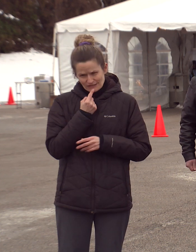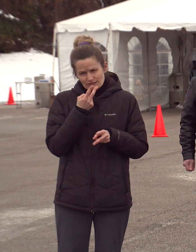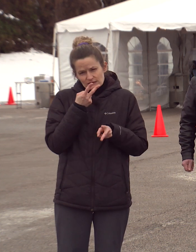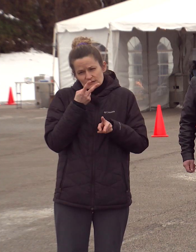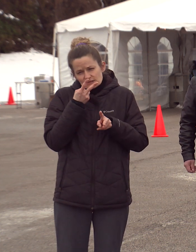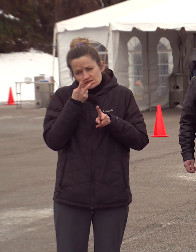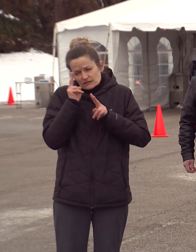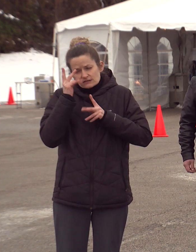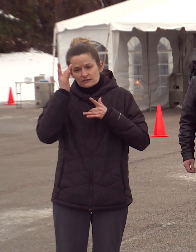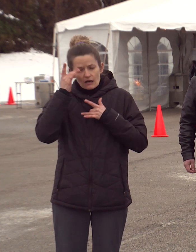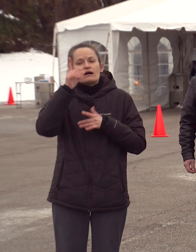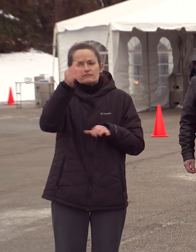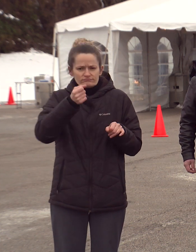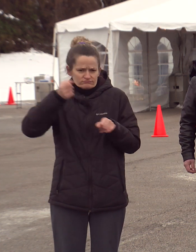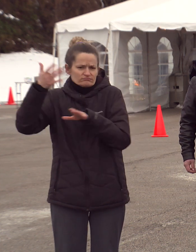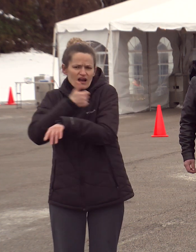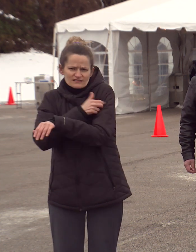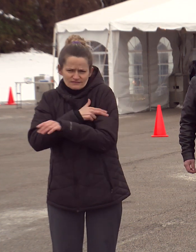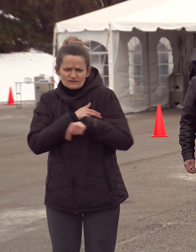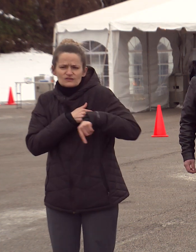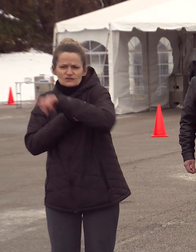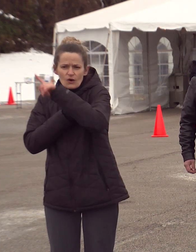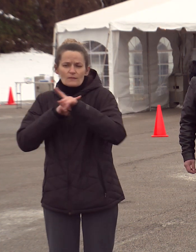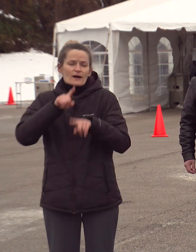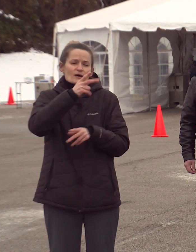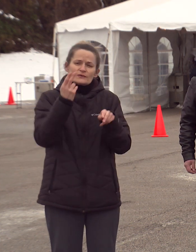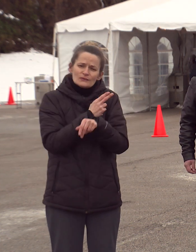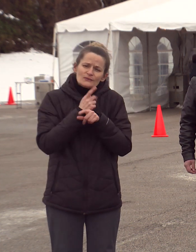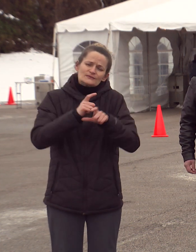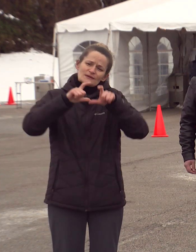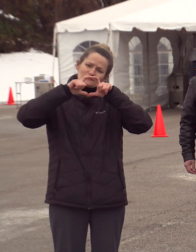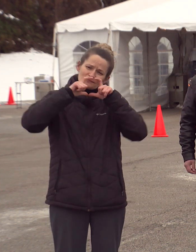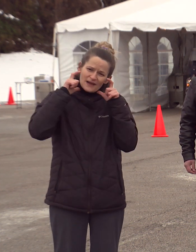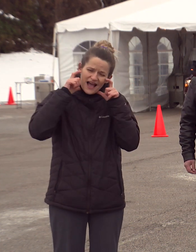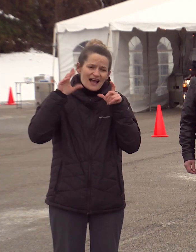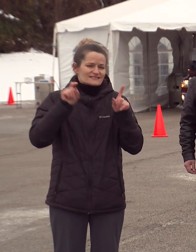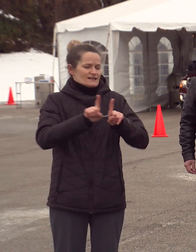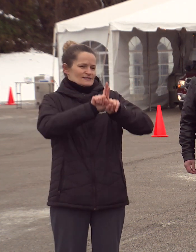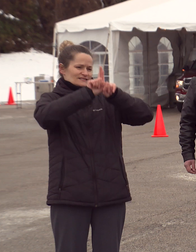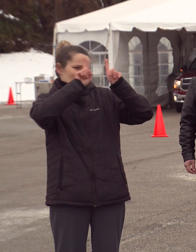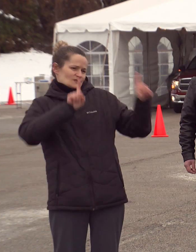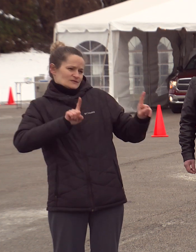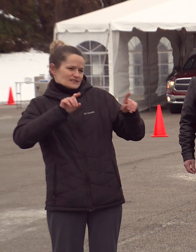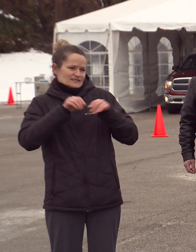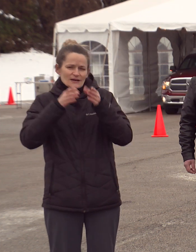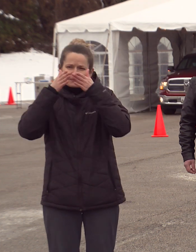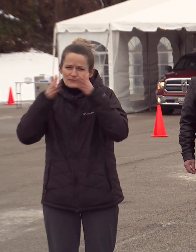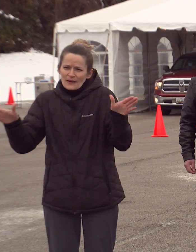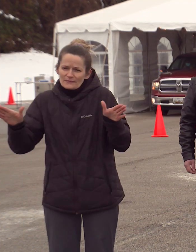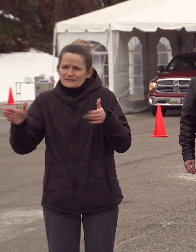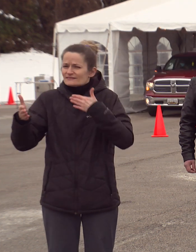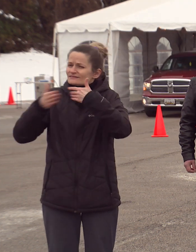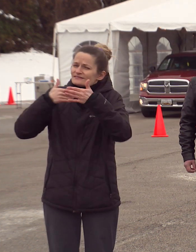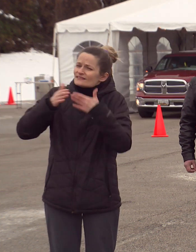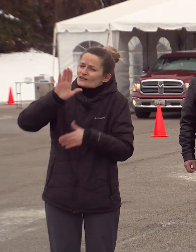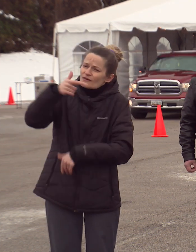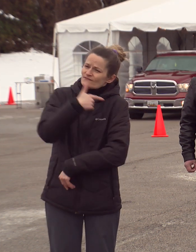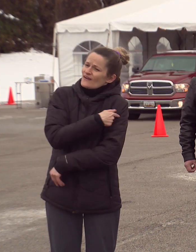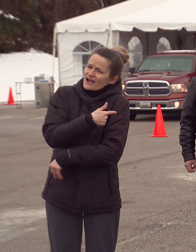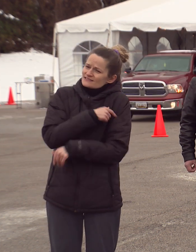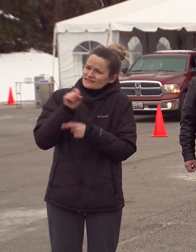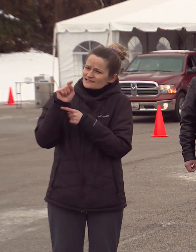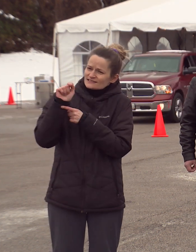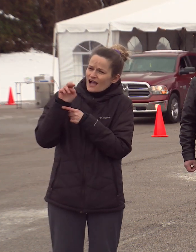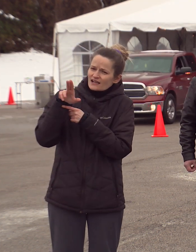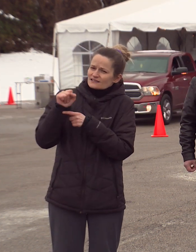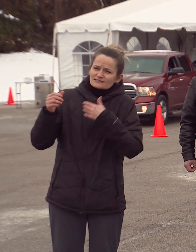stay masked and distance in public spaces, regardless of vaccination status. Continue to avoid large crowds or gatherings. If